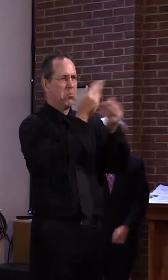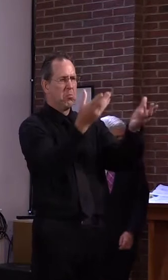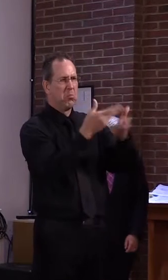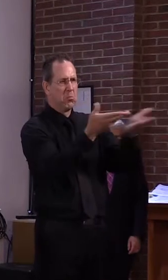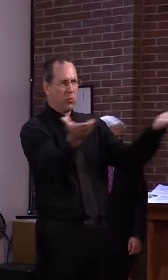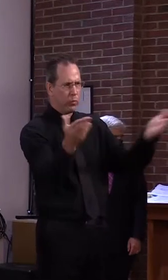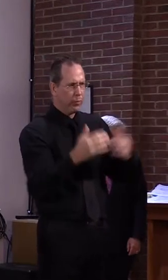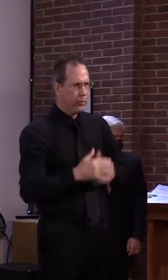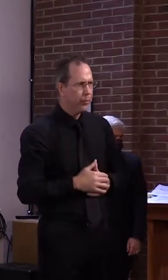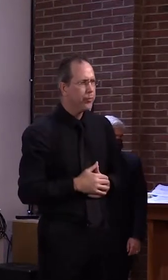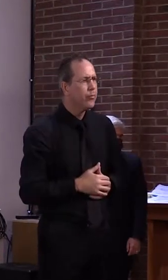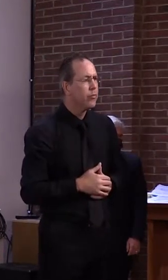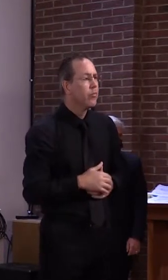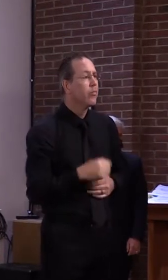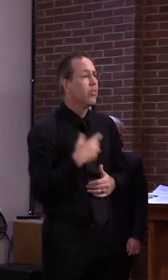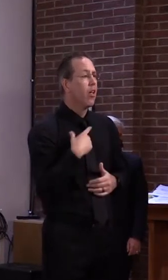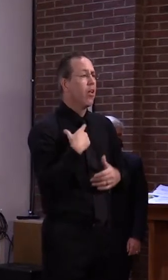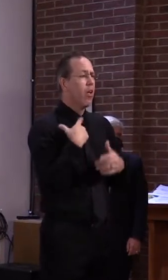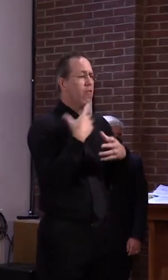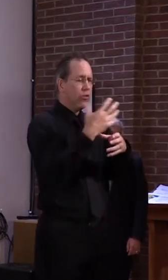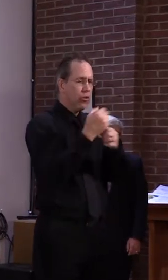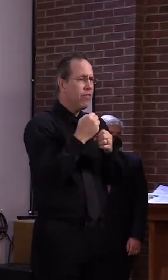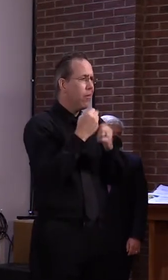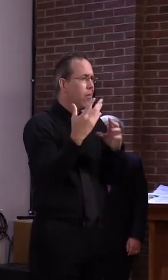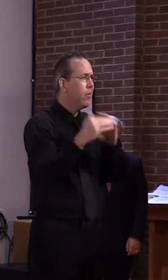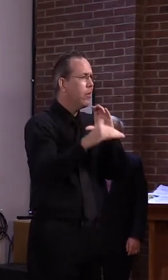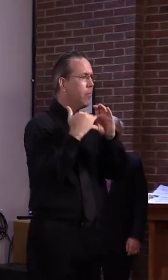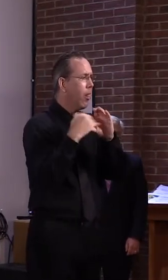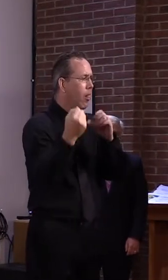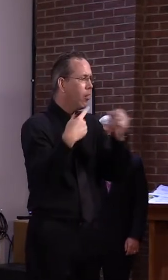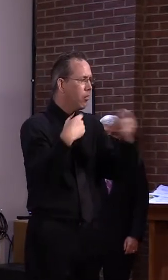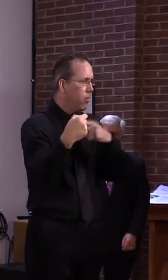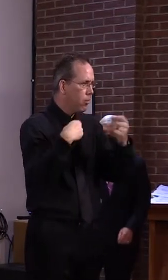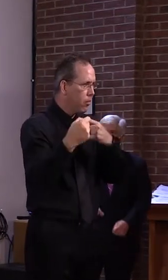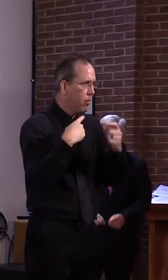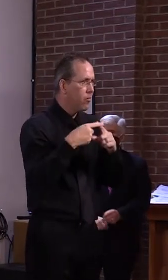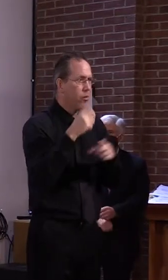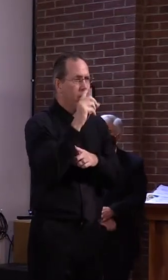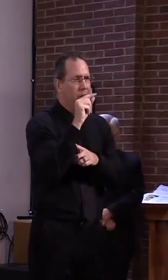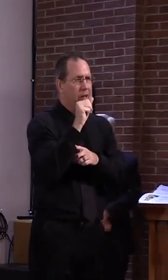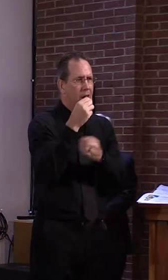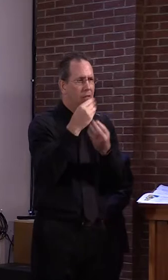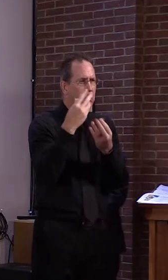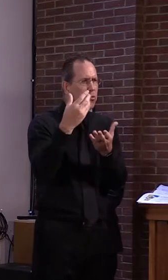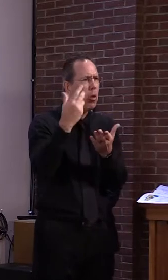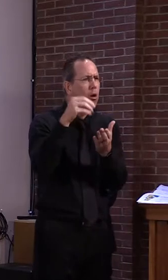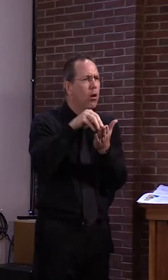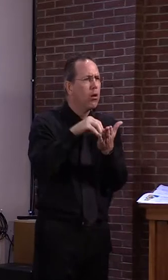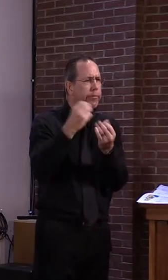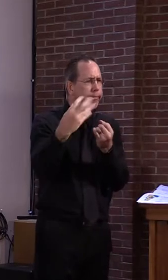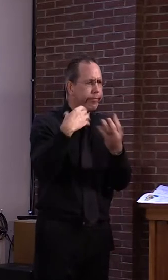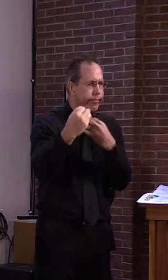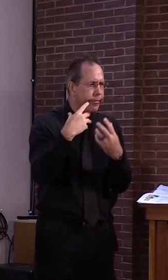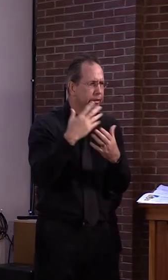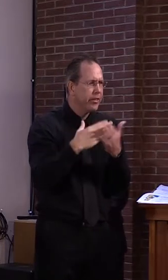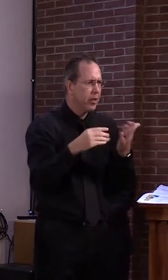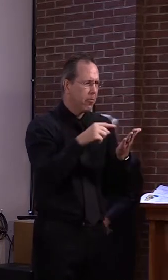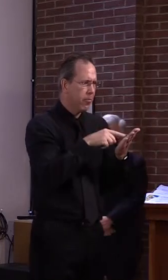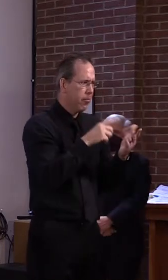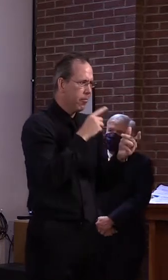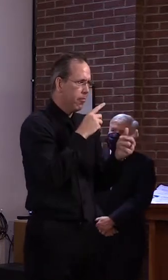and am very concerned about how, if I may term it, armchair epidemiologists and